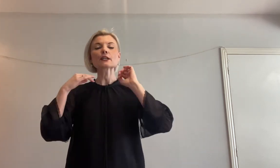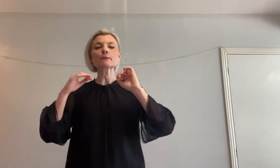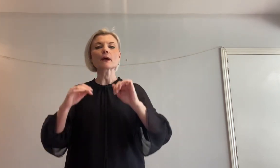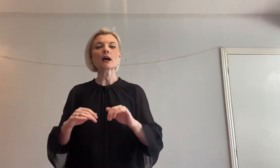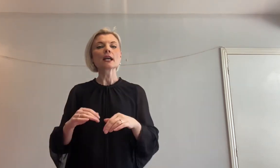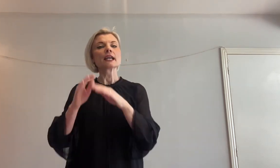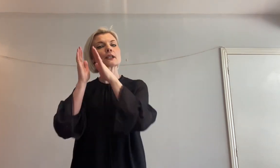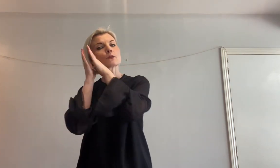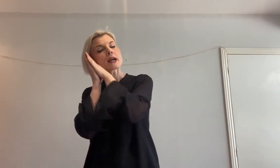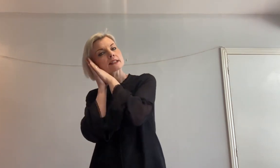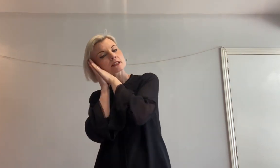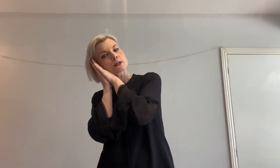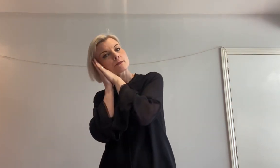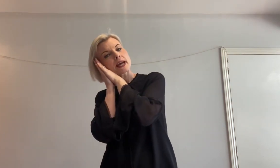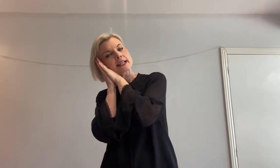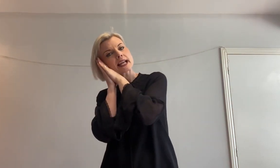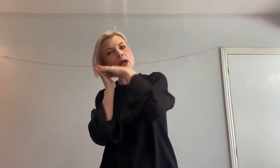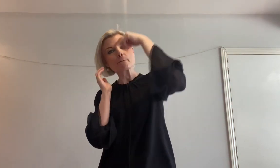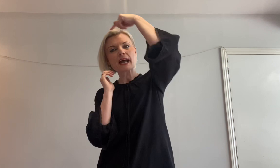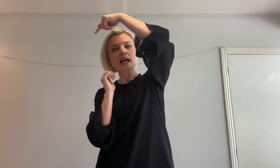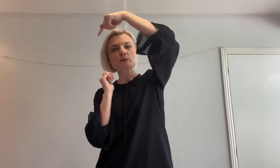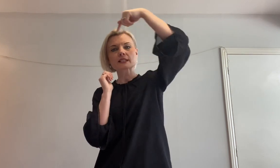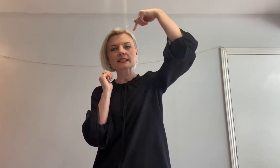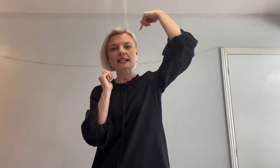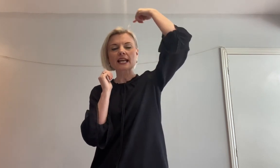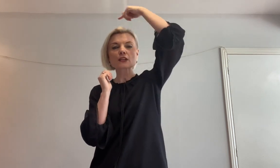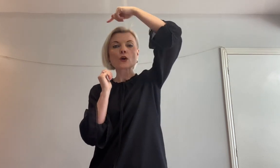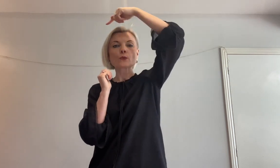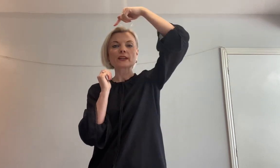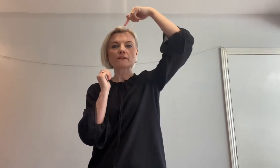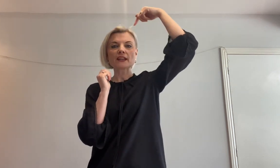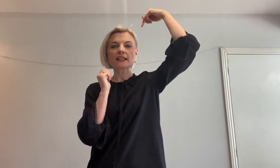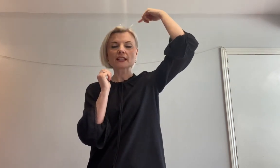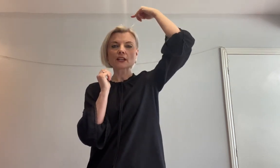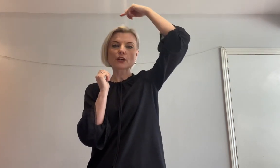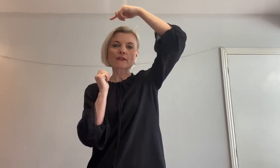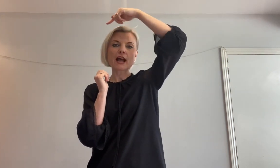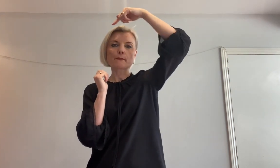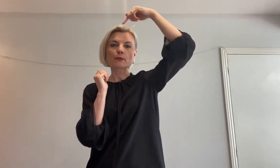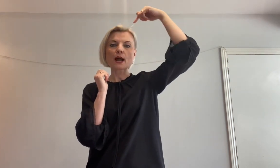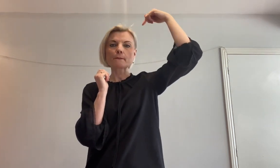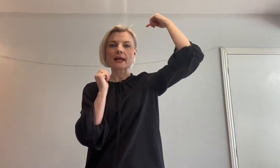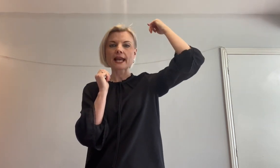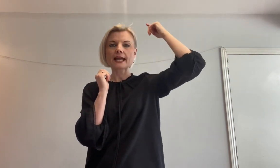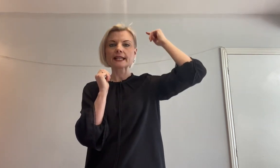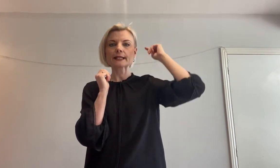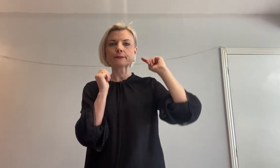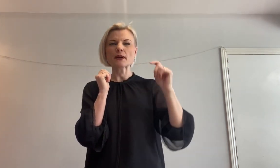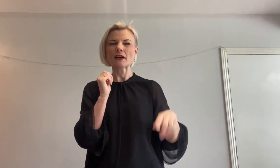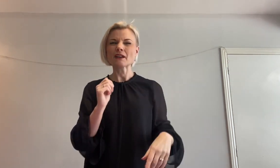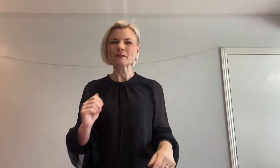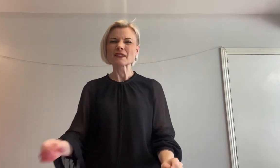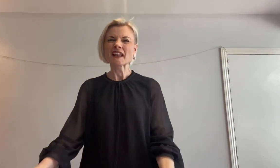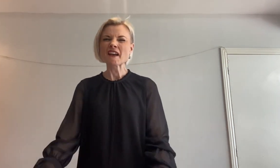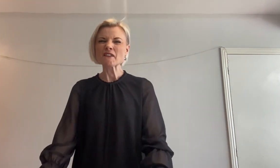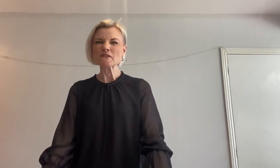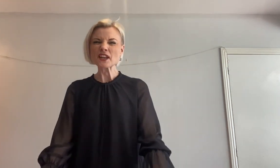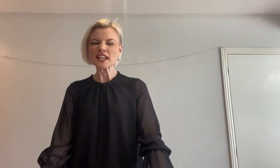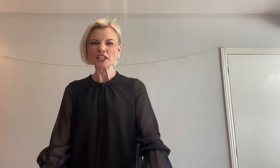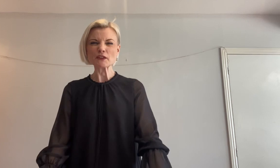caper. He went to bed and bound his head with vinegar and brown paper. Vinegar and